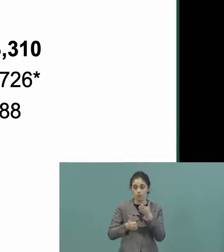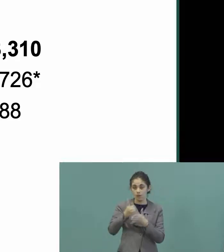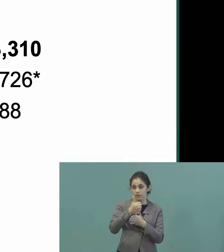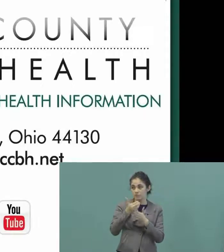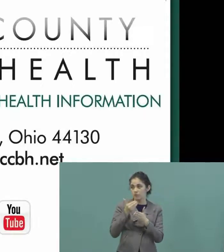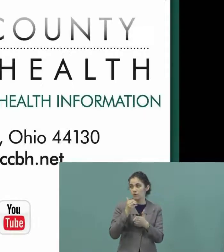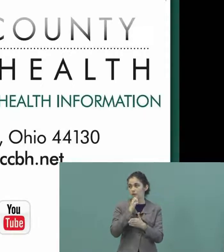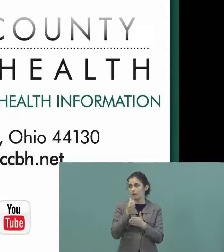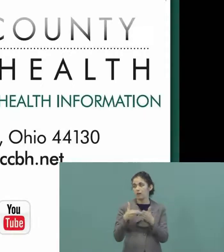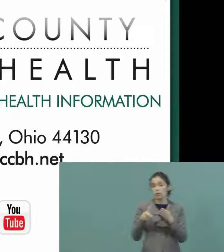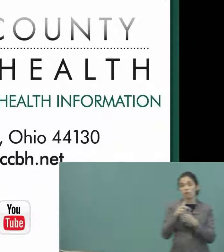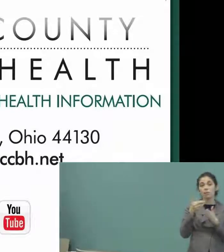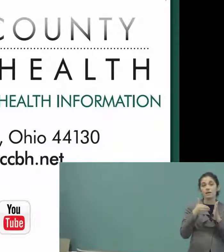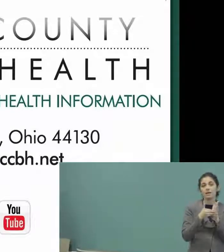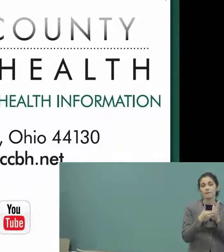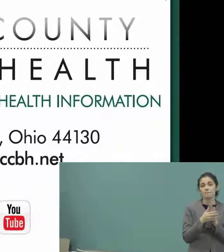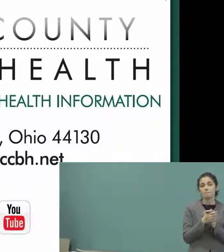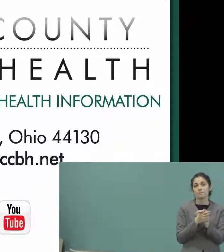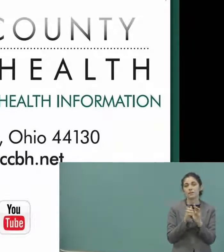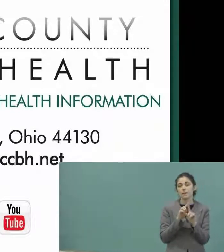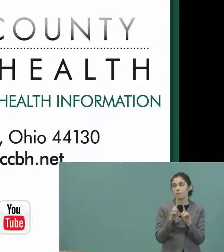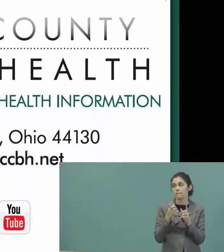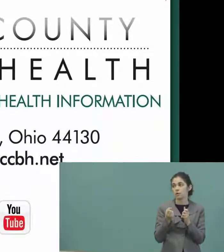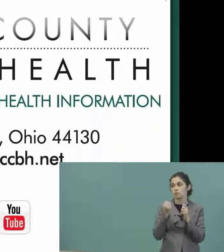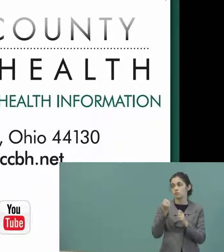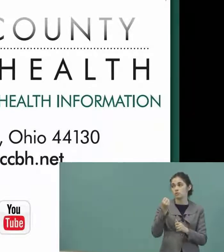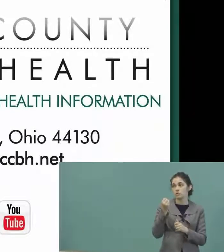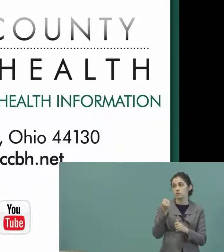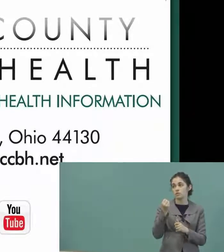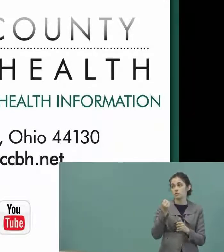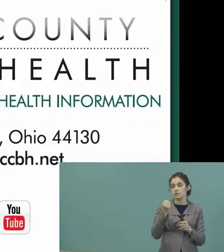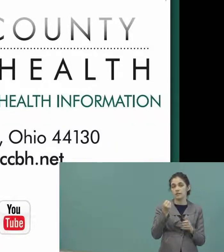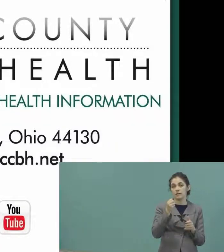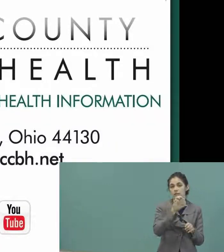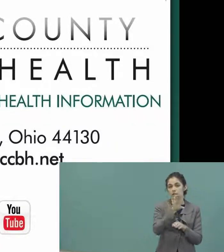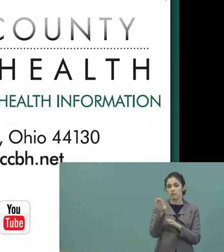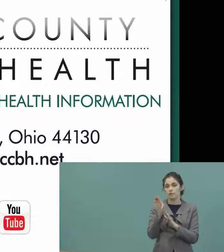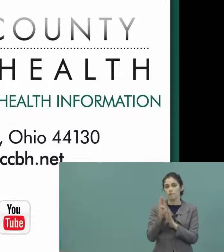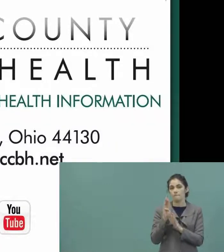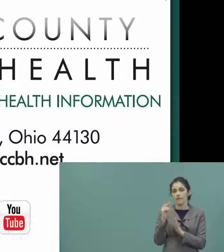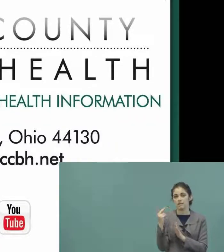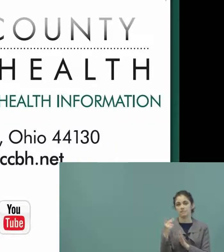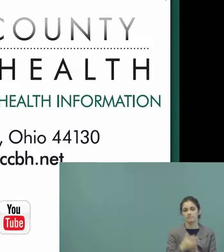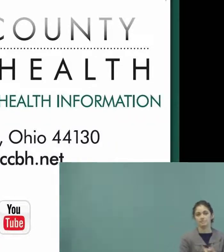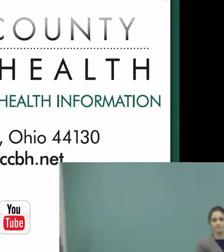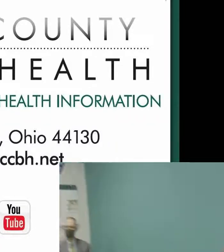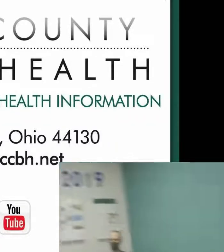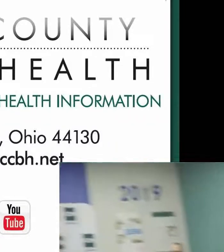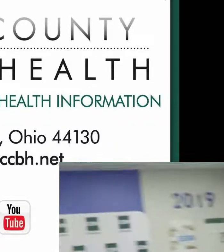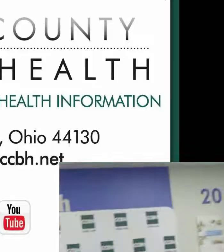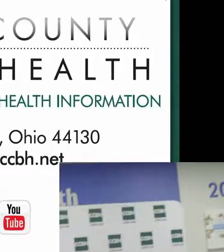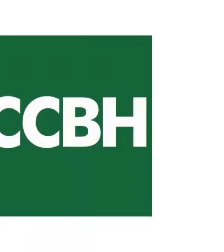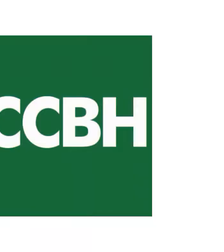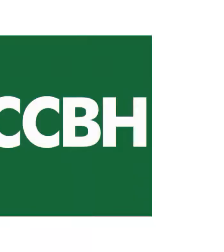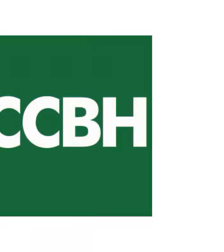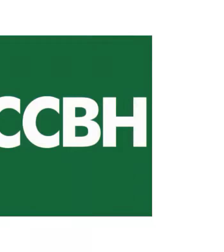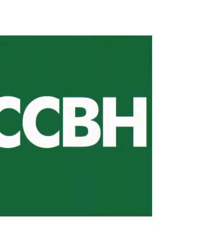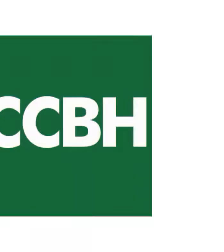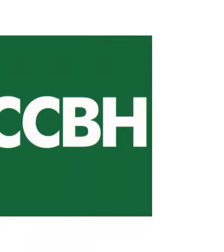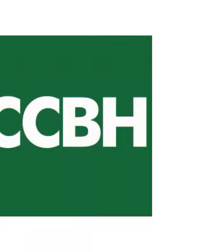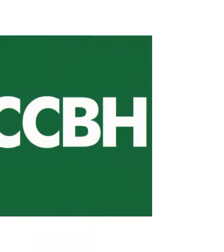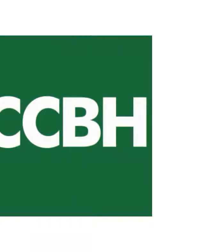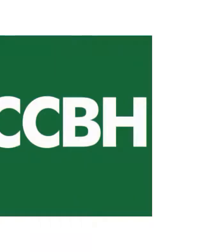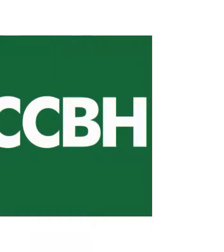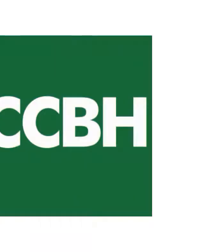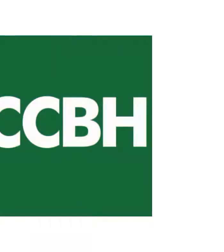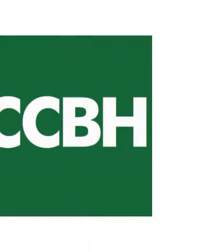earlier, so I'm not going to review those again, but we'll pause for a moment and allow the cameras to reset, and then I'll transition to my colleague Ramona.